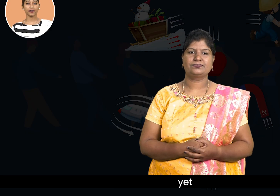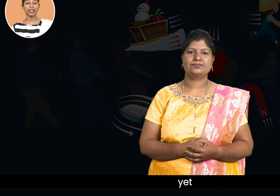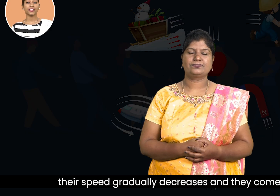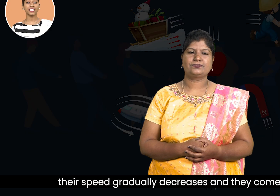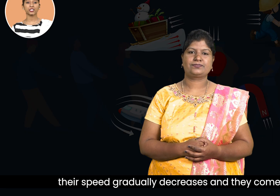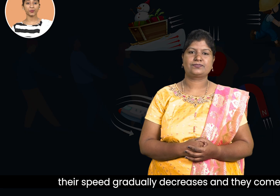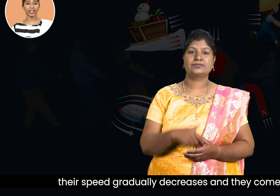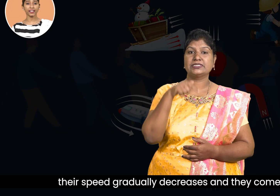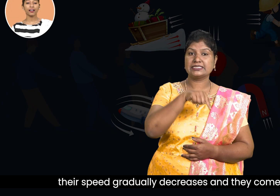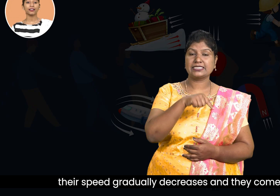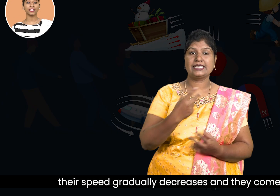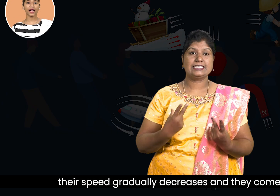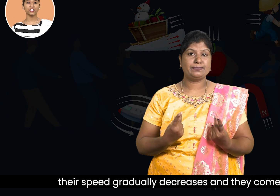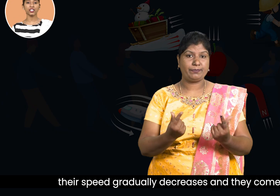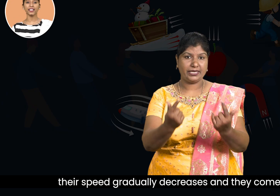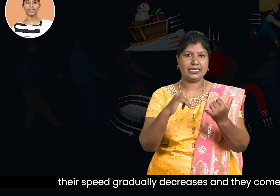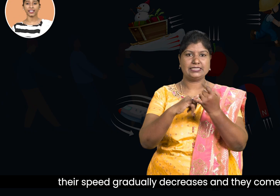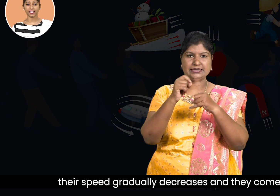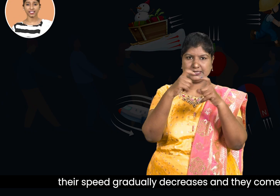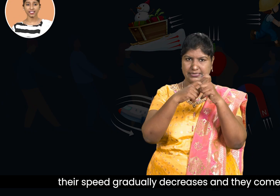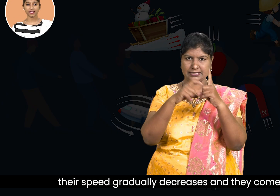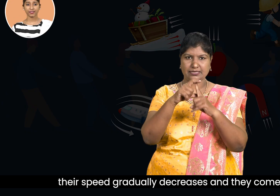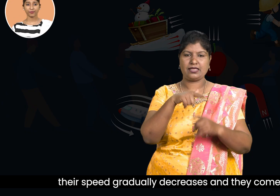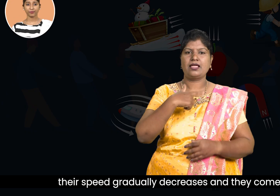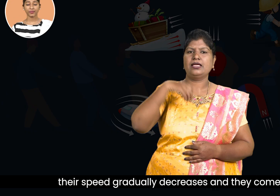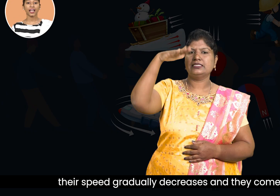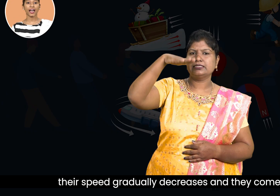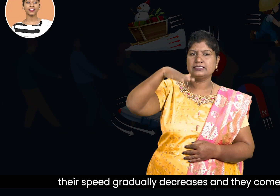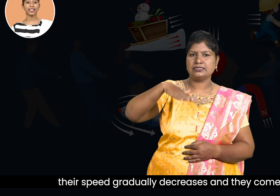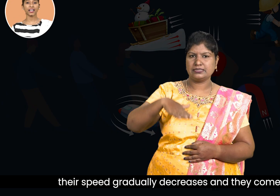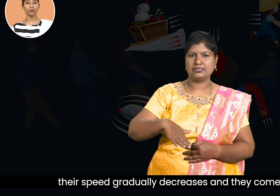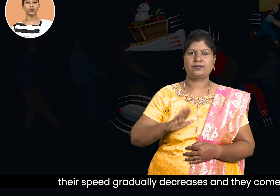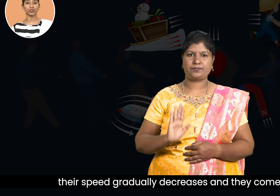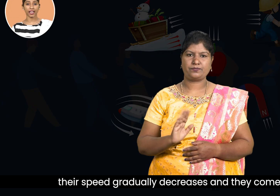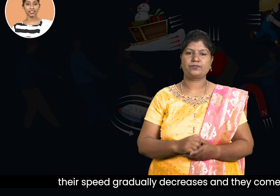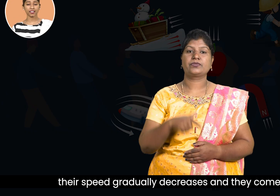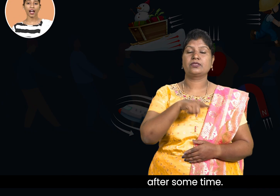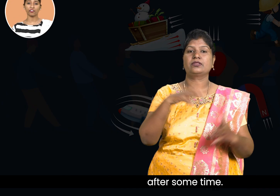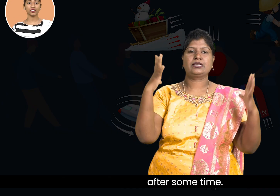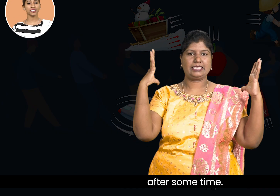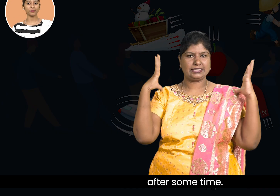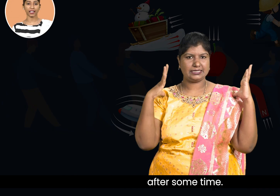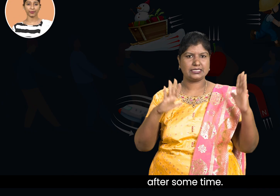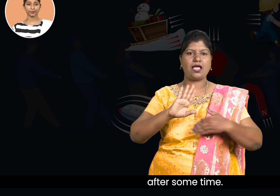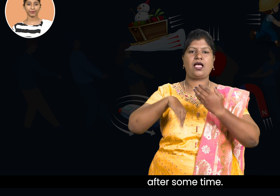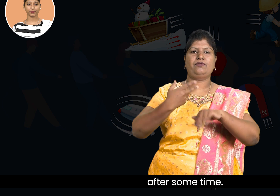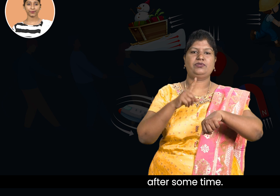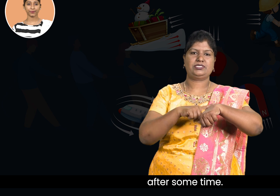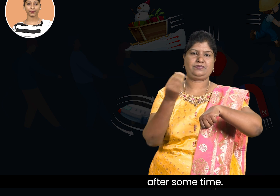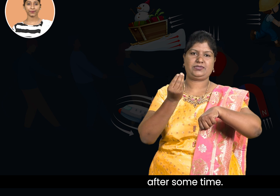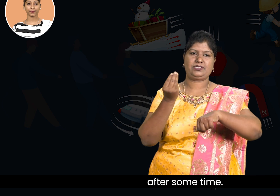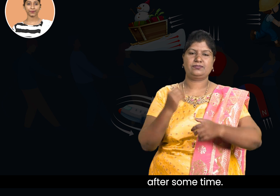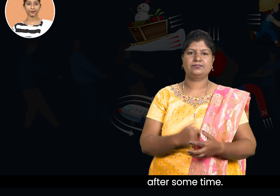Yet, their speed gradually decreases and they come to rest after some time.